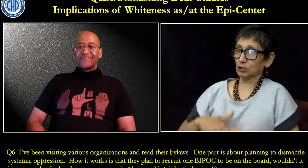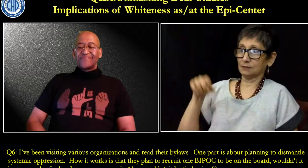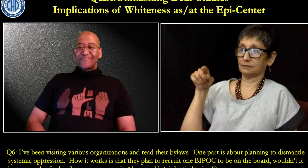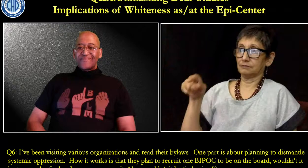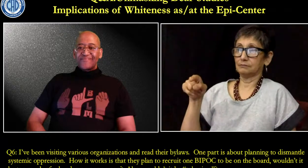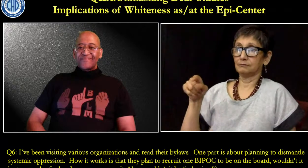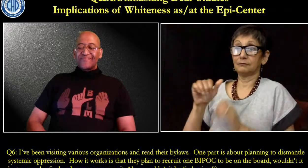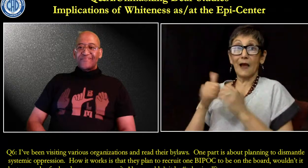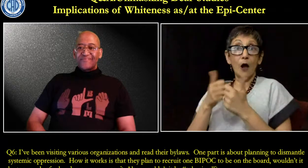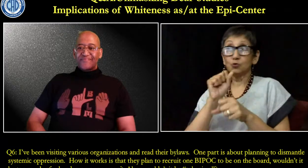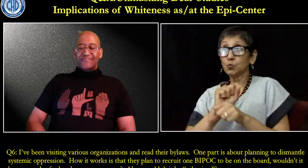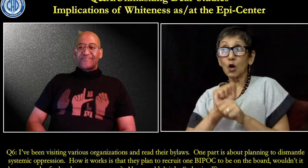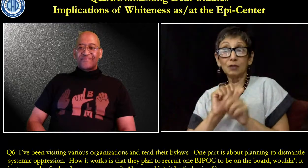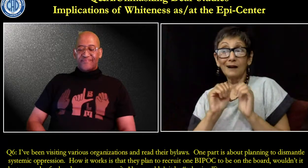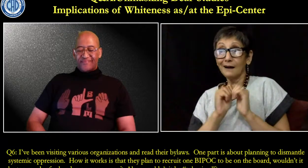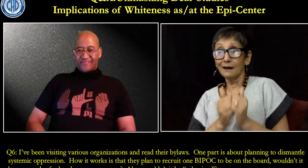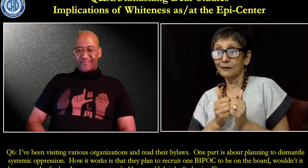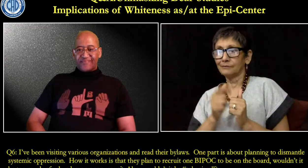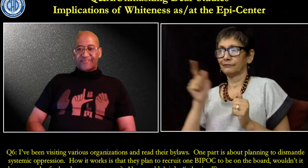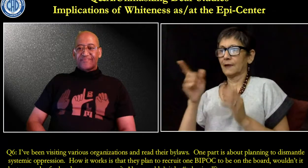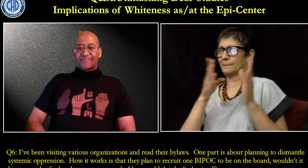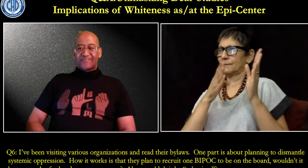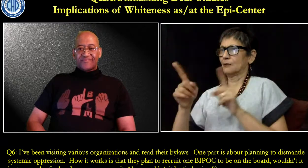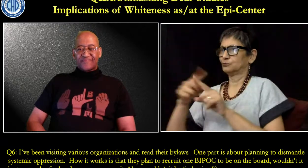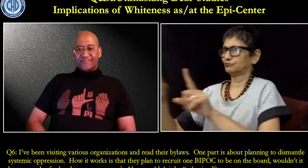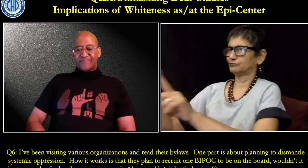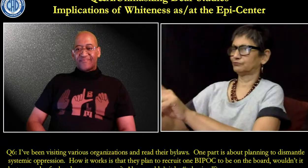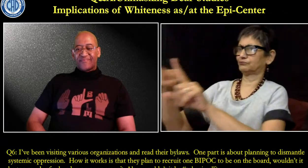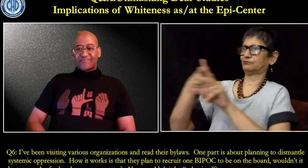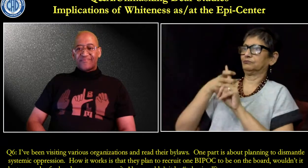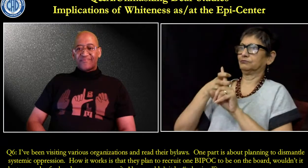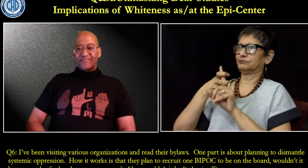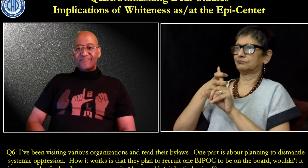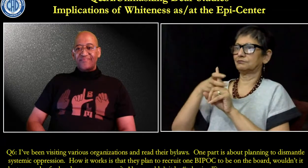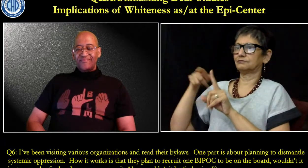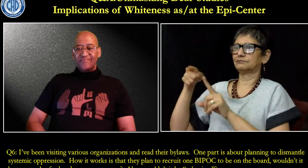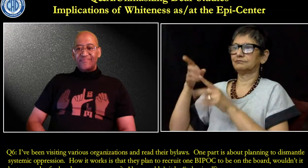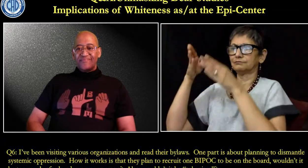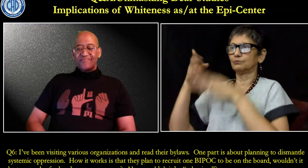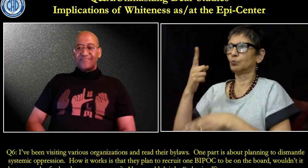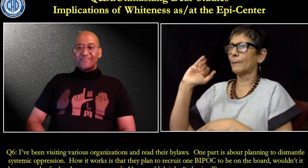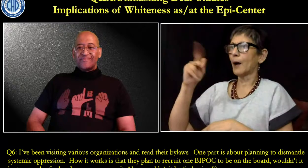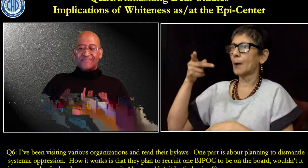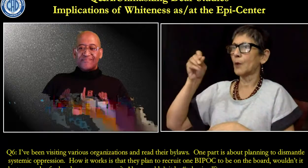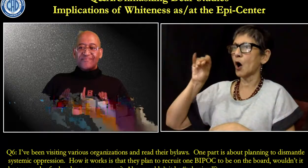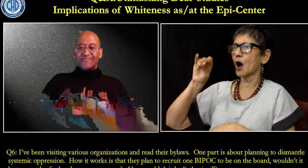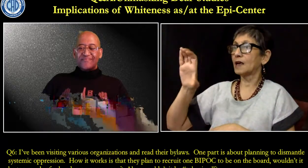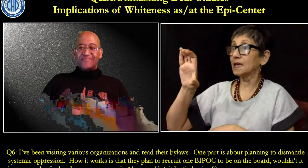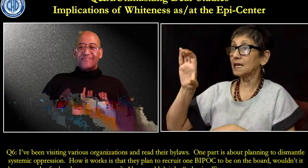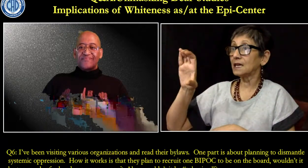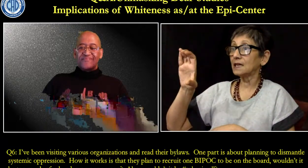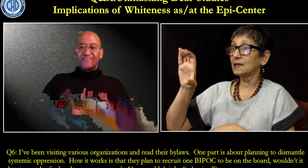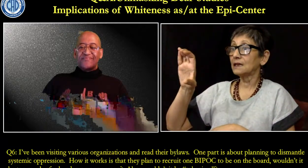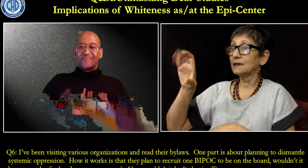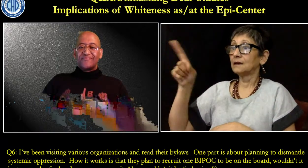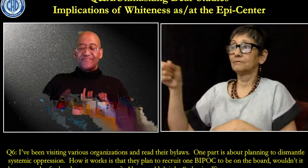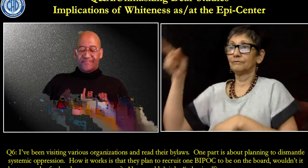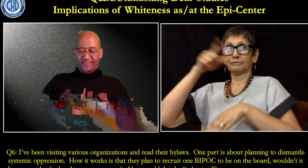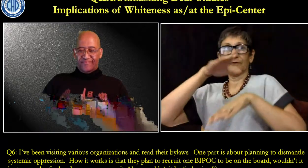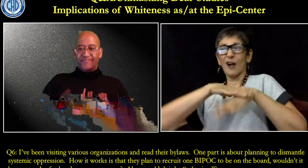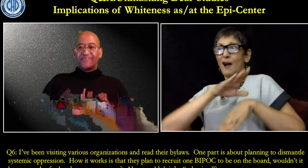states about planning on dismantling systematic oppression. How it works is they plan to recruit